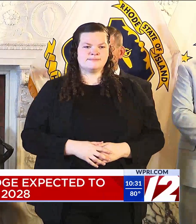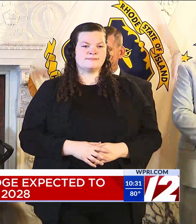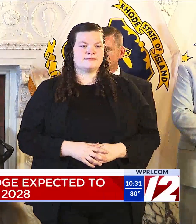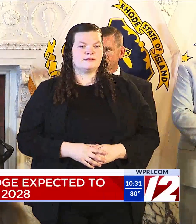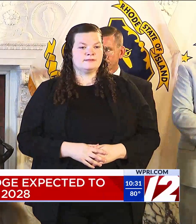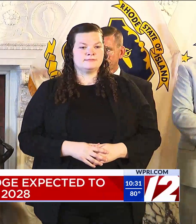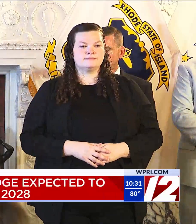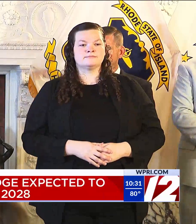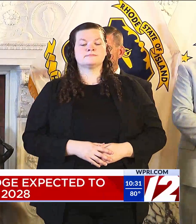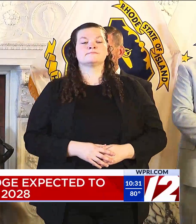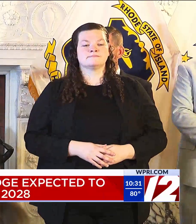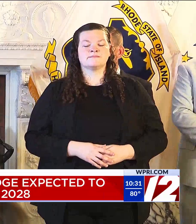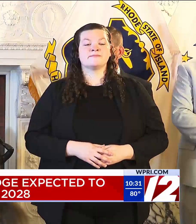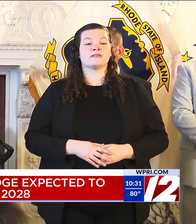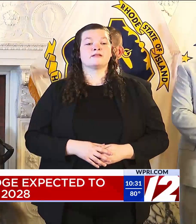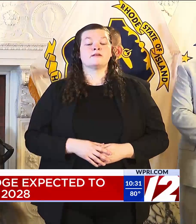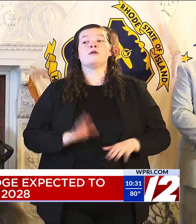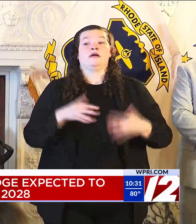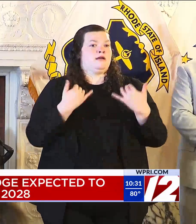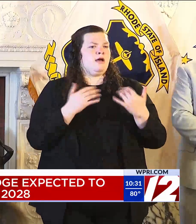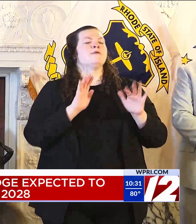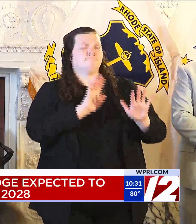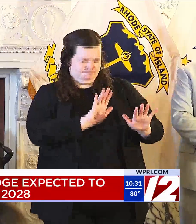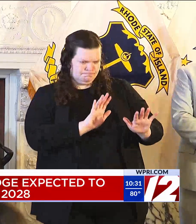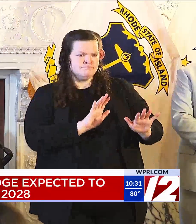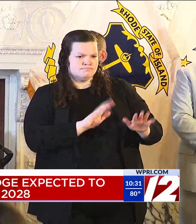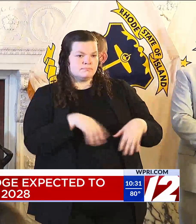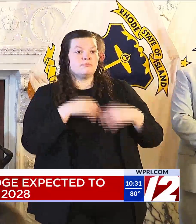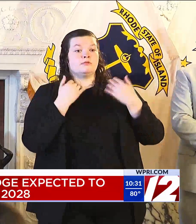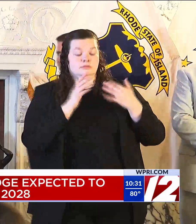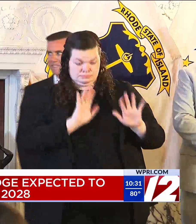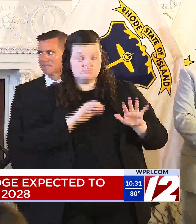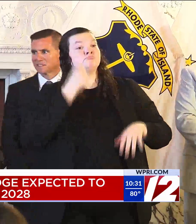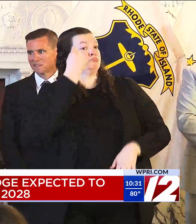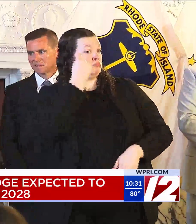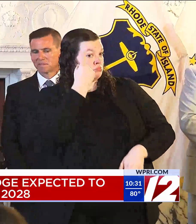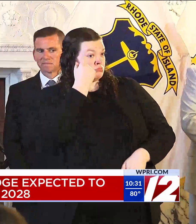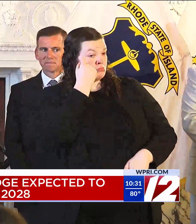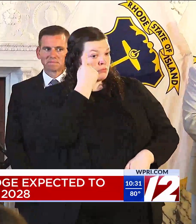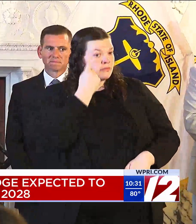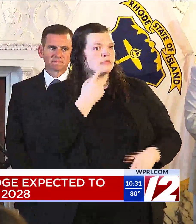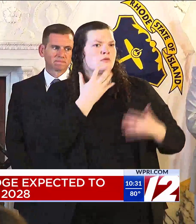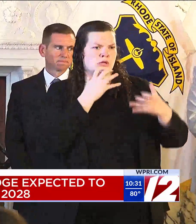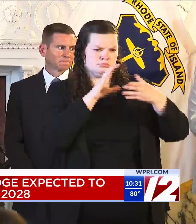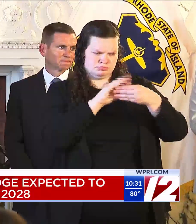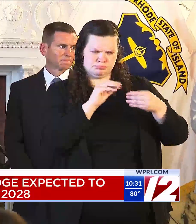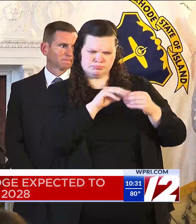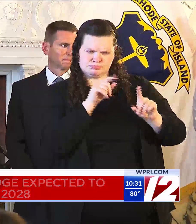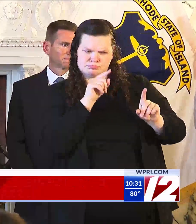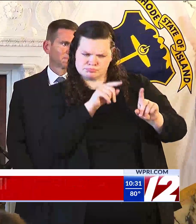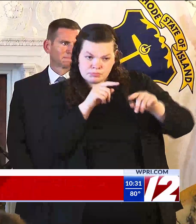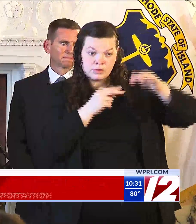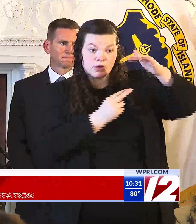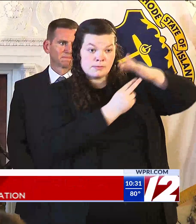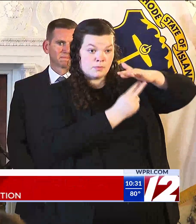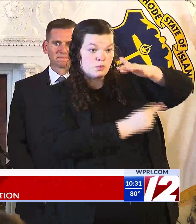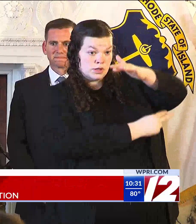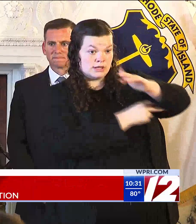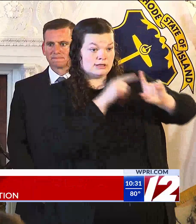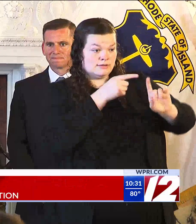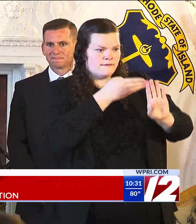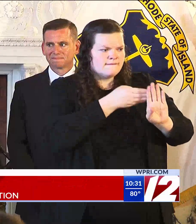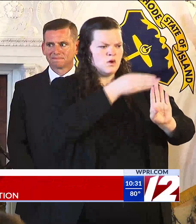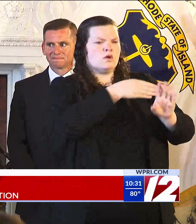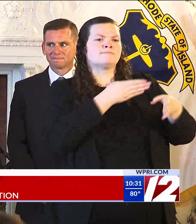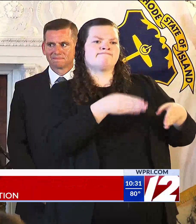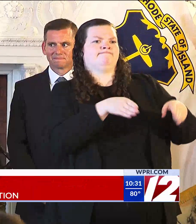So at the same time that the bridge just before closure, the two bridges combined were carrying a total of